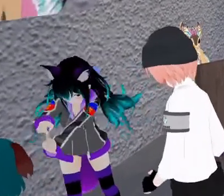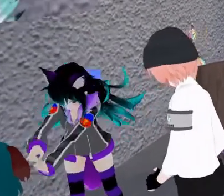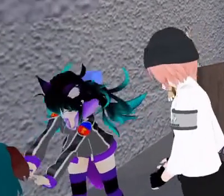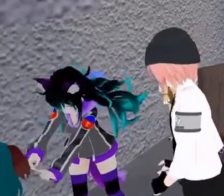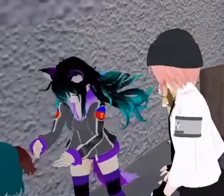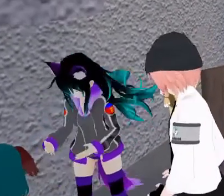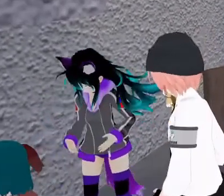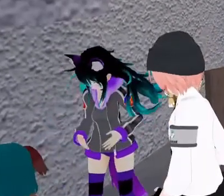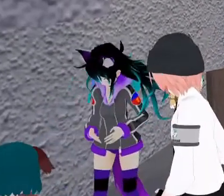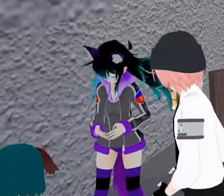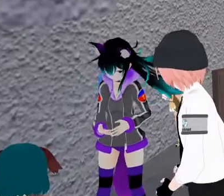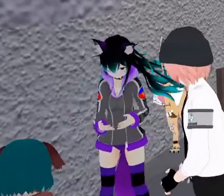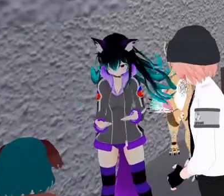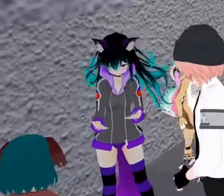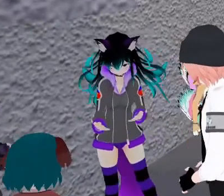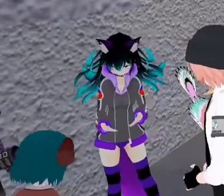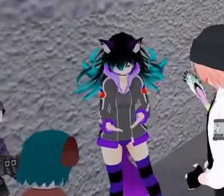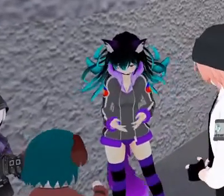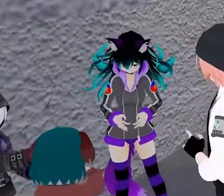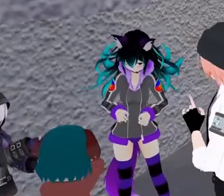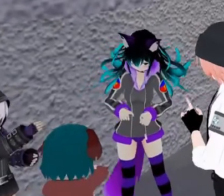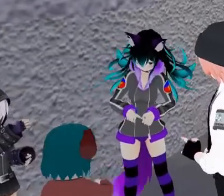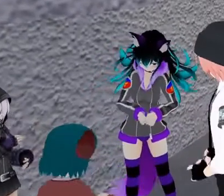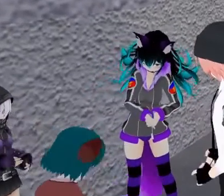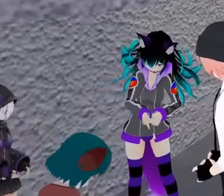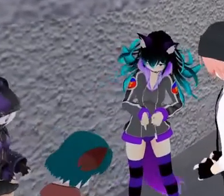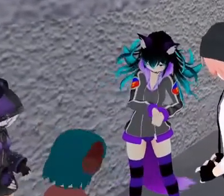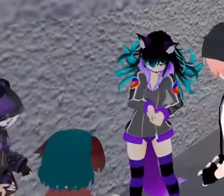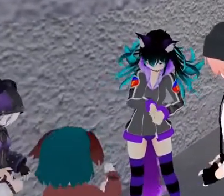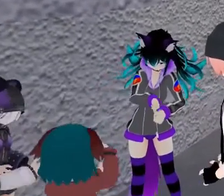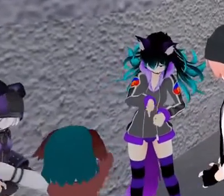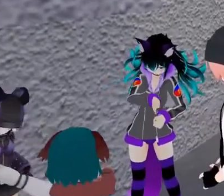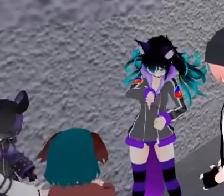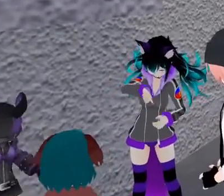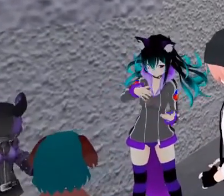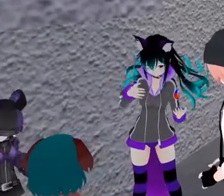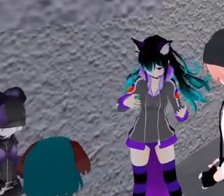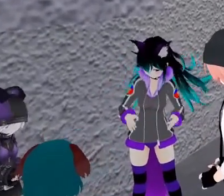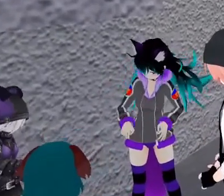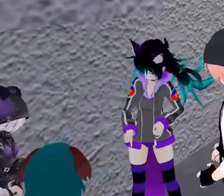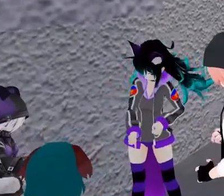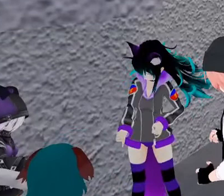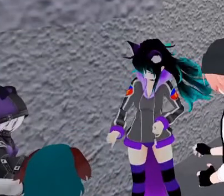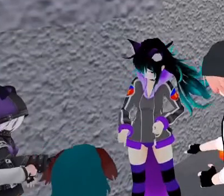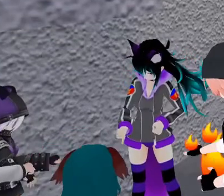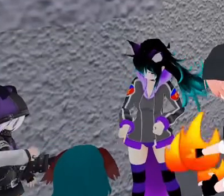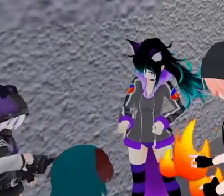now. 6 o'clock already. Do this line. Only has. I mean, there's no specific time. You just wait a few seconds and just go in whenever. Yeah.